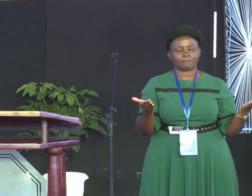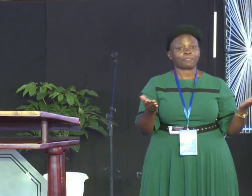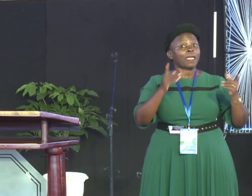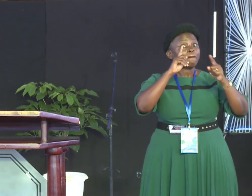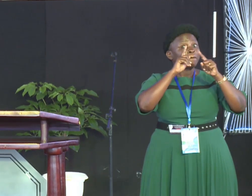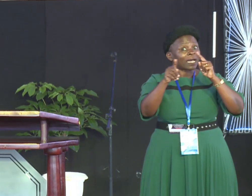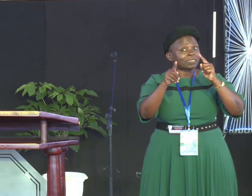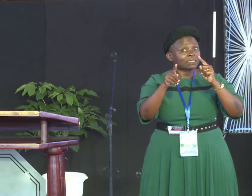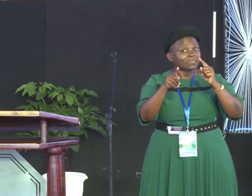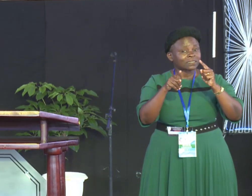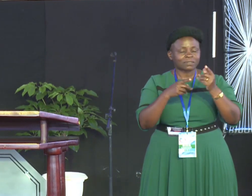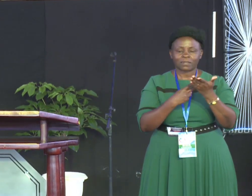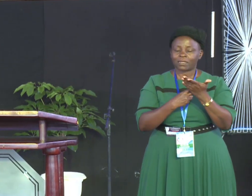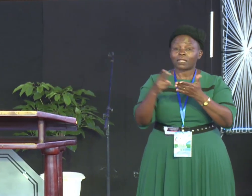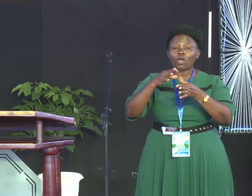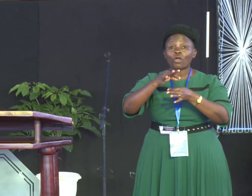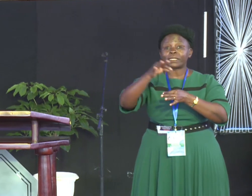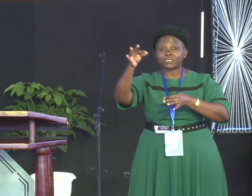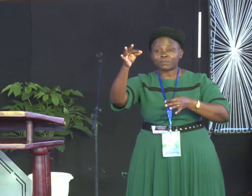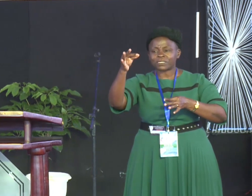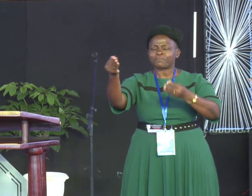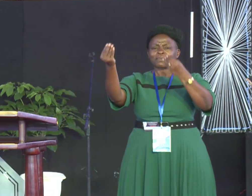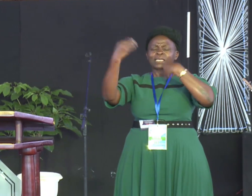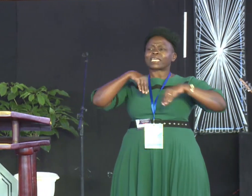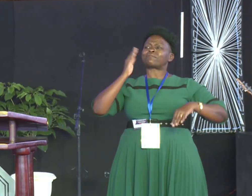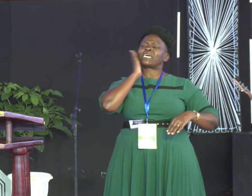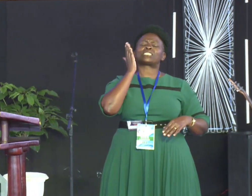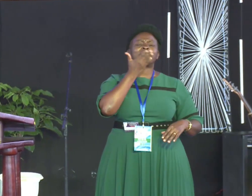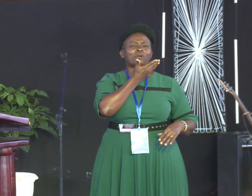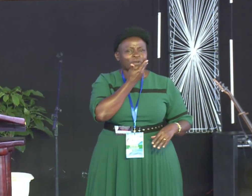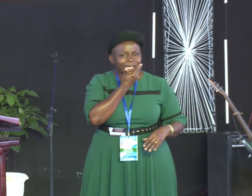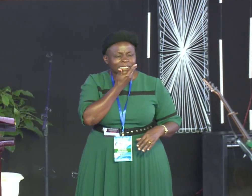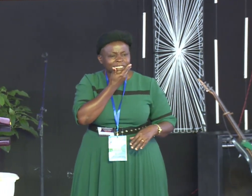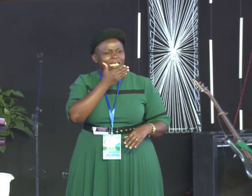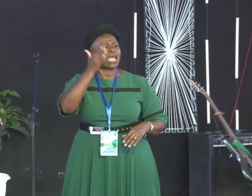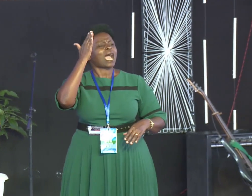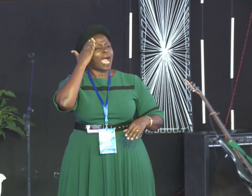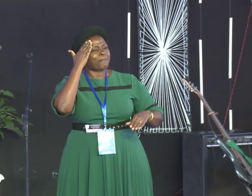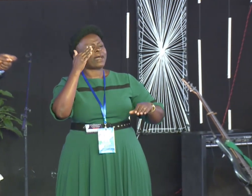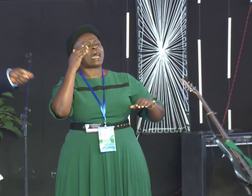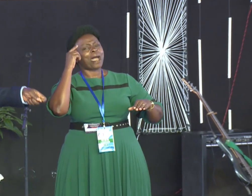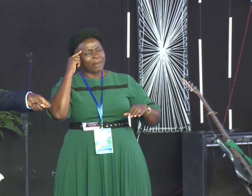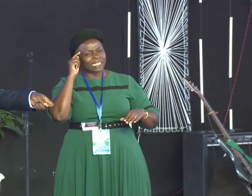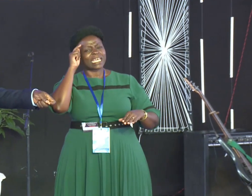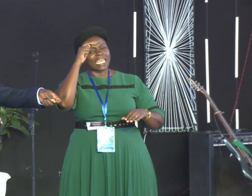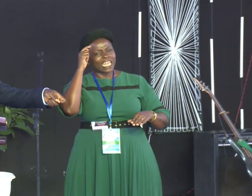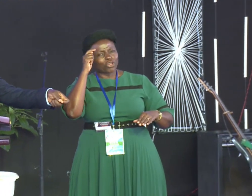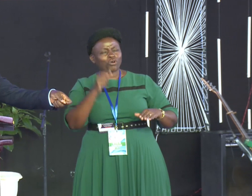Naye omwoyo wa Katonda atuwa ekisa, oyo amanyi endowooza ya